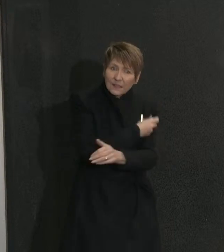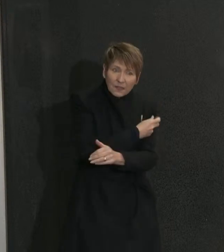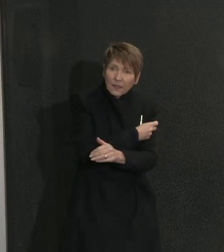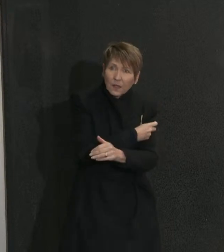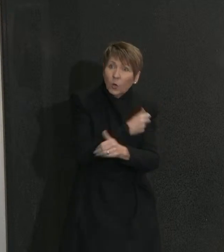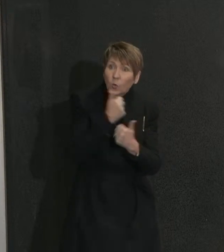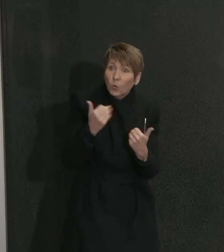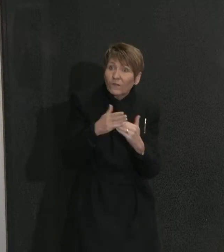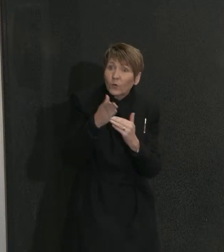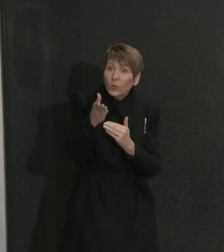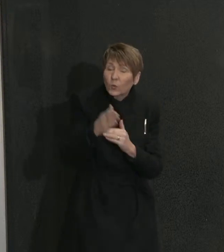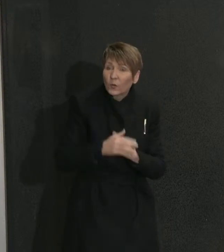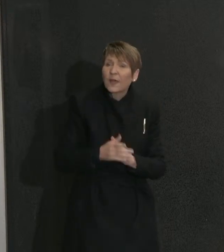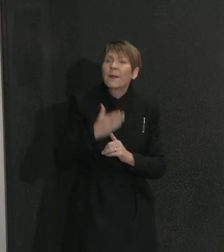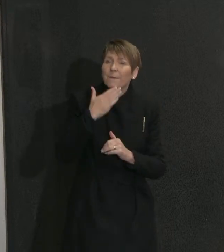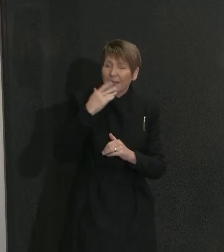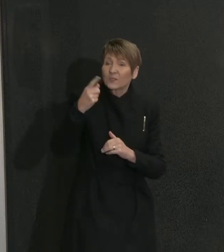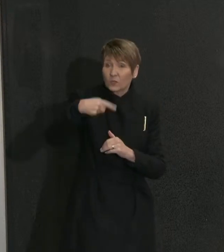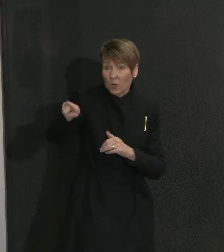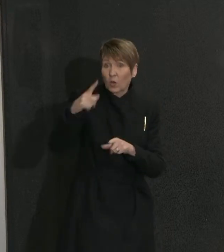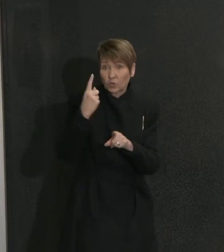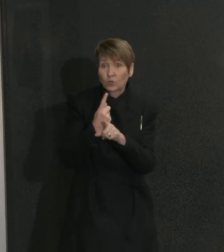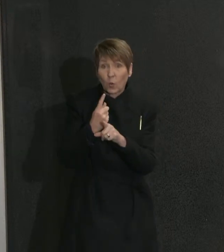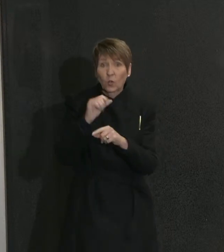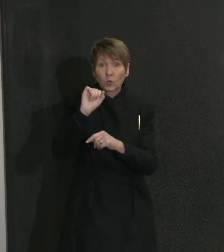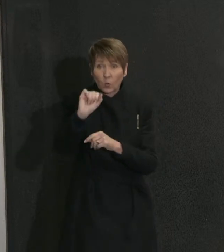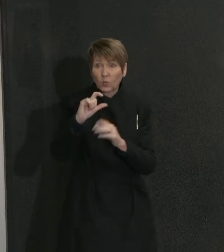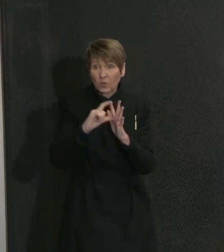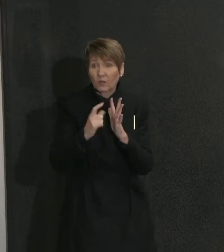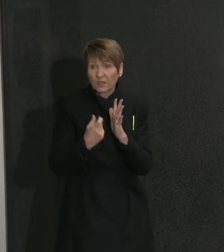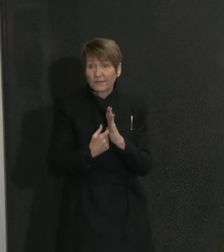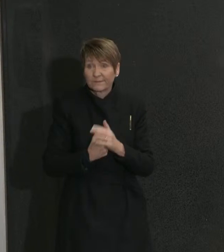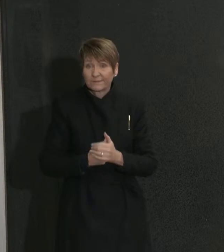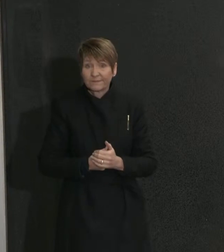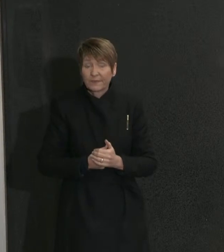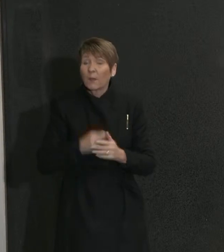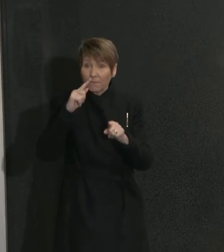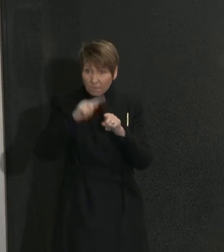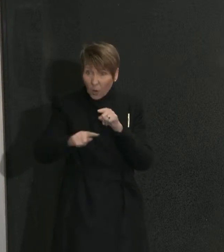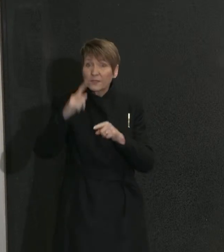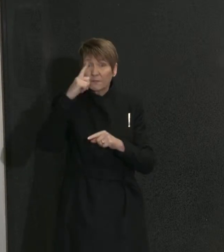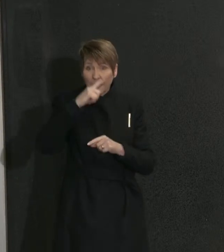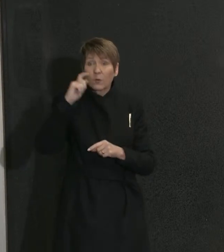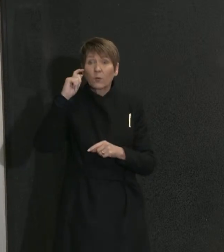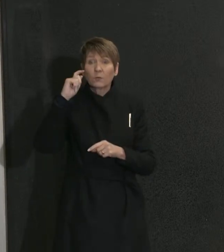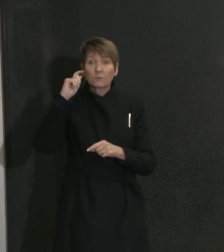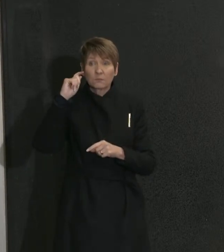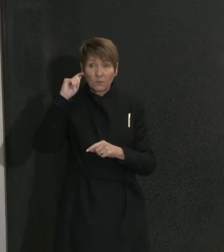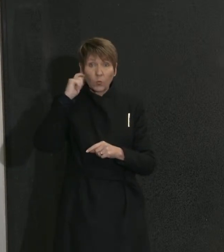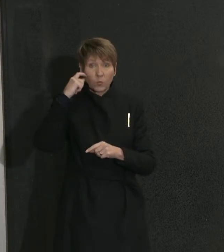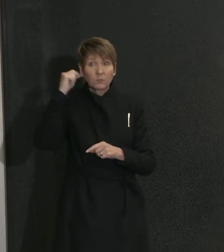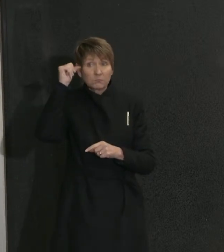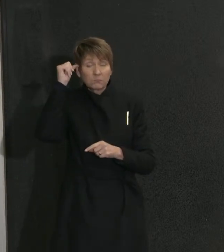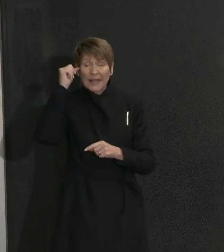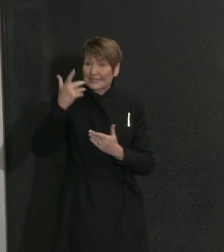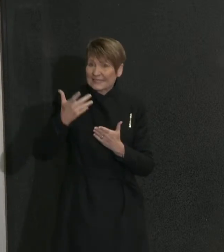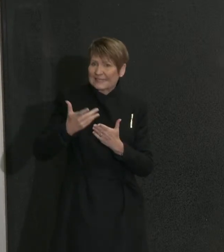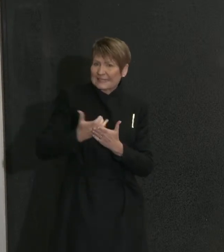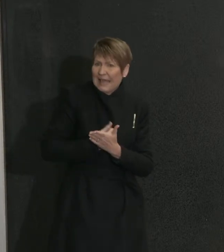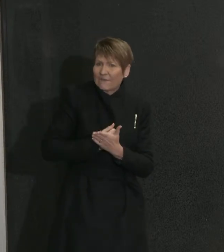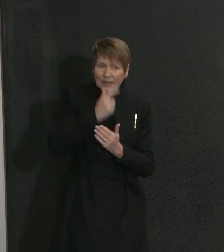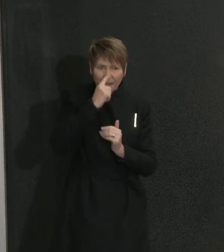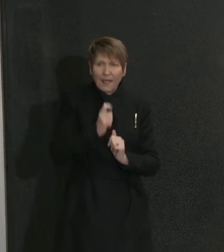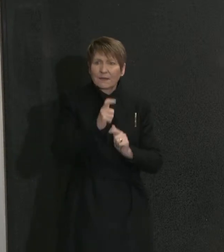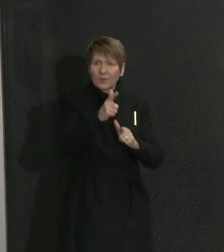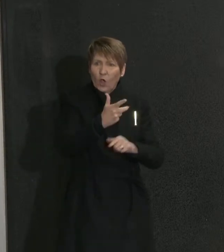And for the vast majority of people, the advice will be AstraZeneca's safe. Go and get it. But that's a barrier in itself. Going to see a doctor is something people don't want to